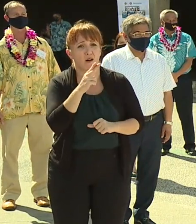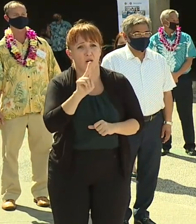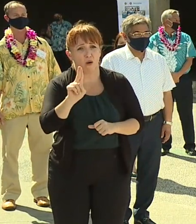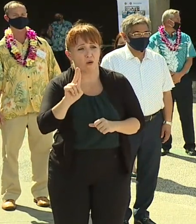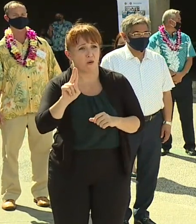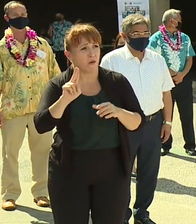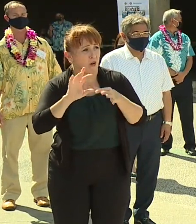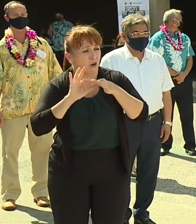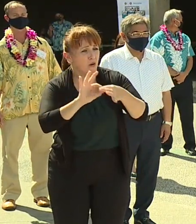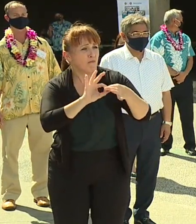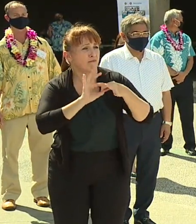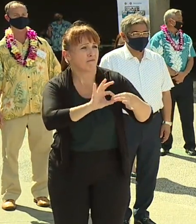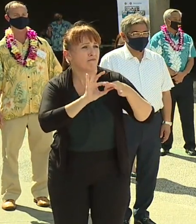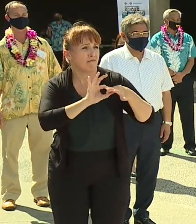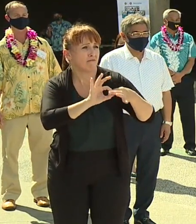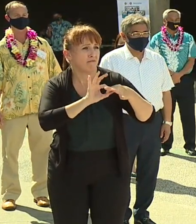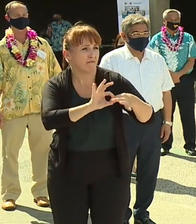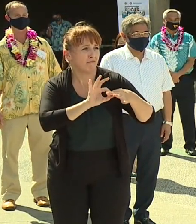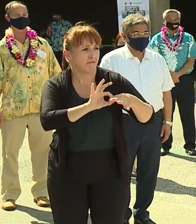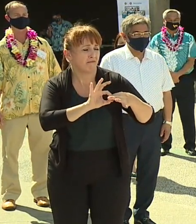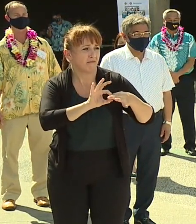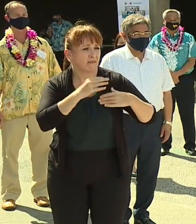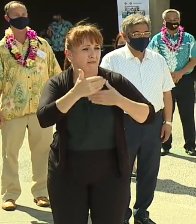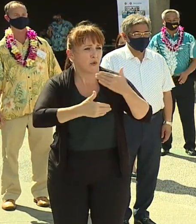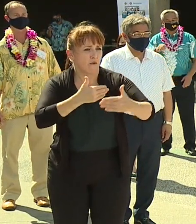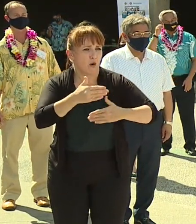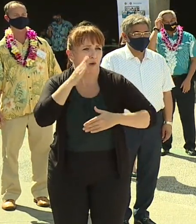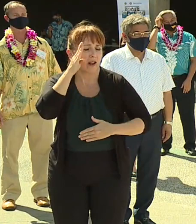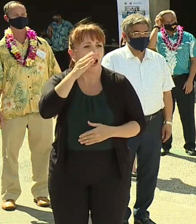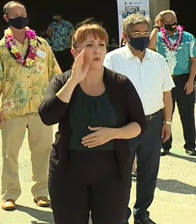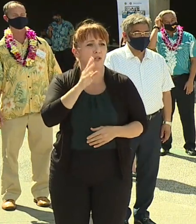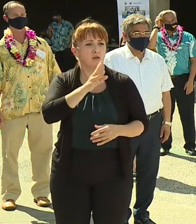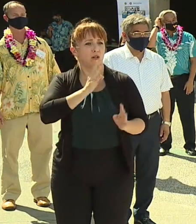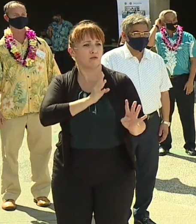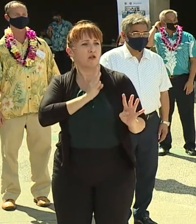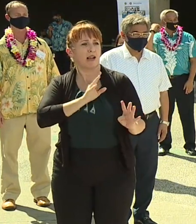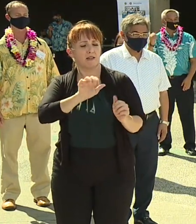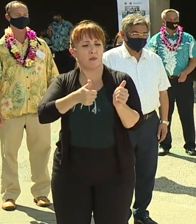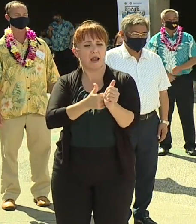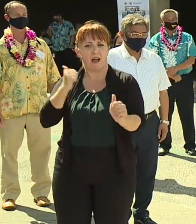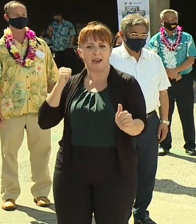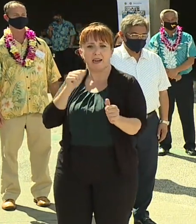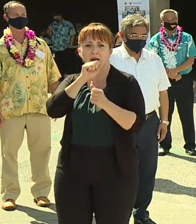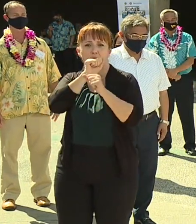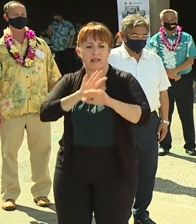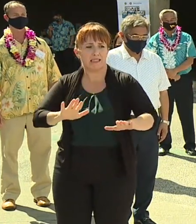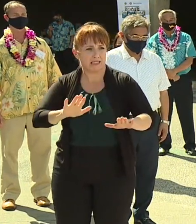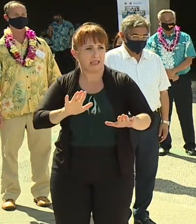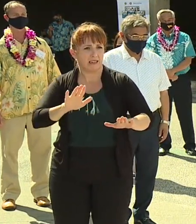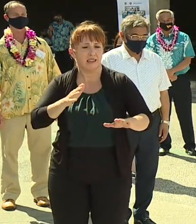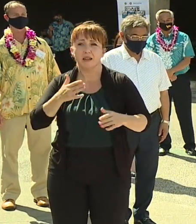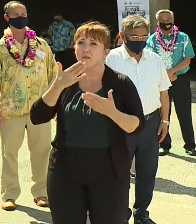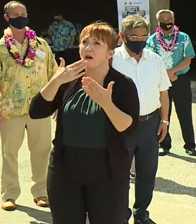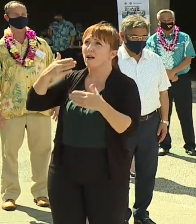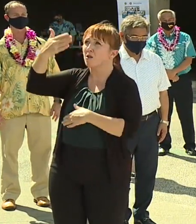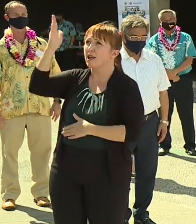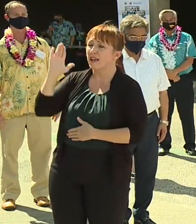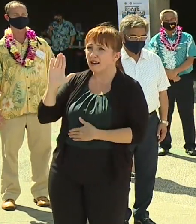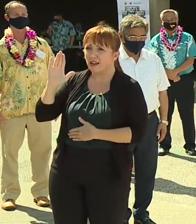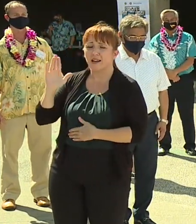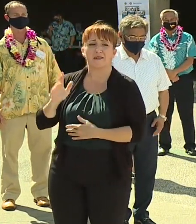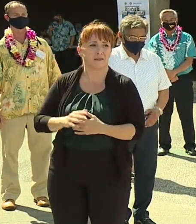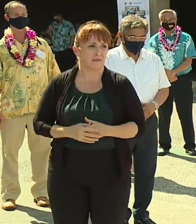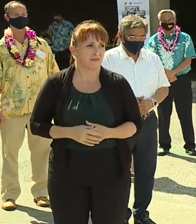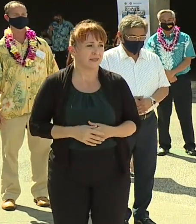that we can move forward. I'll do some of the ole and chants from back there, and then we'll do our blessing. So, mahalo ke akua me ke aloha